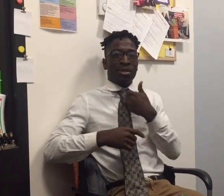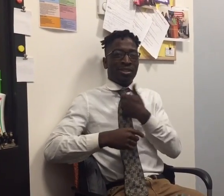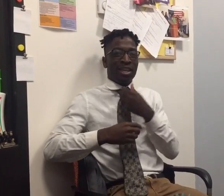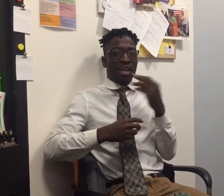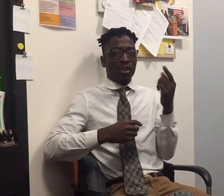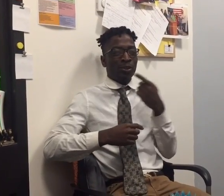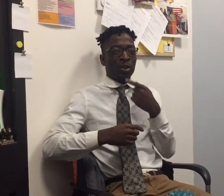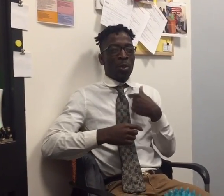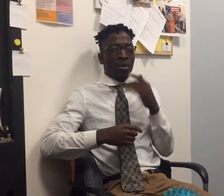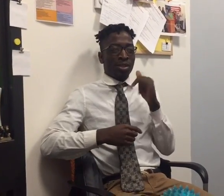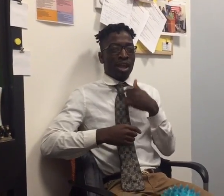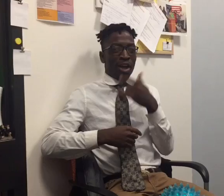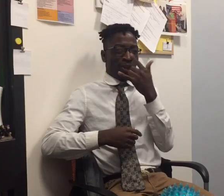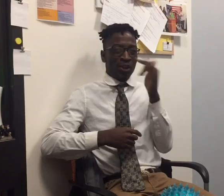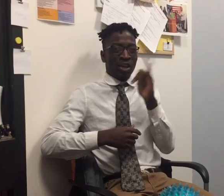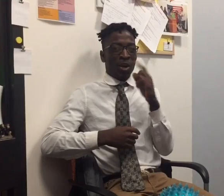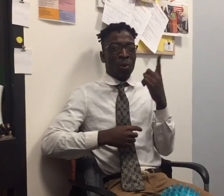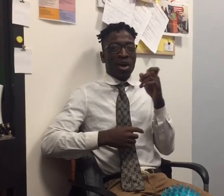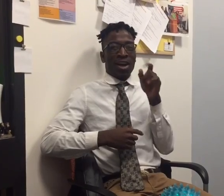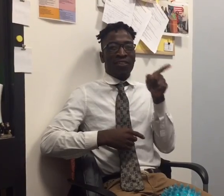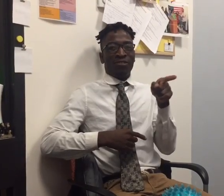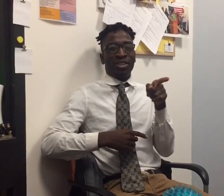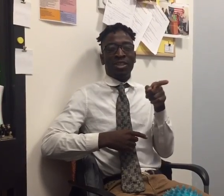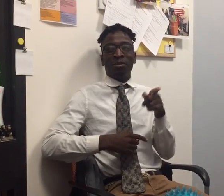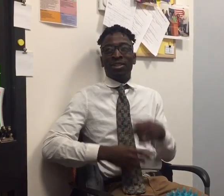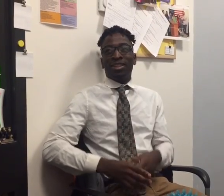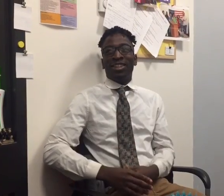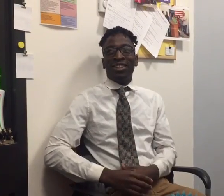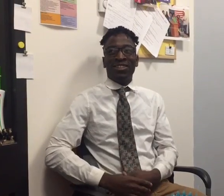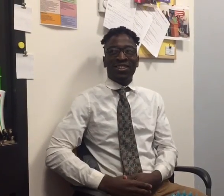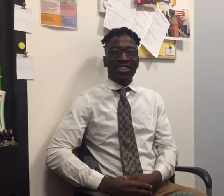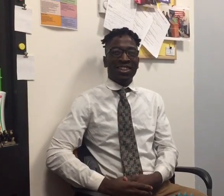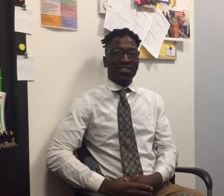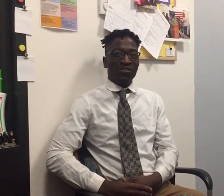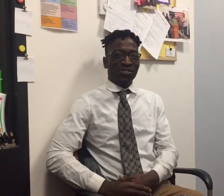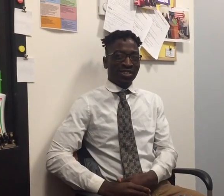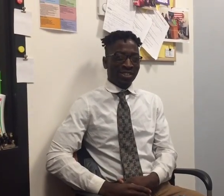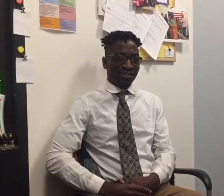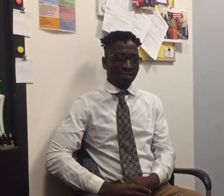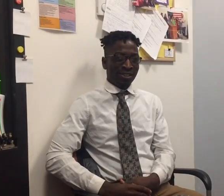I'm shutting down or Joseph will say, Uh-oh, you're looking like a Darth Vader moment.